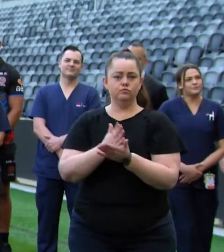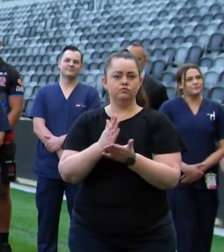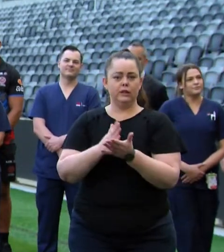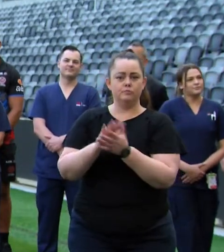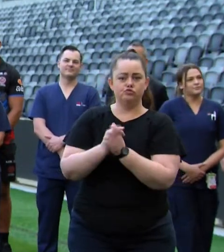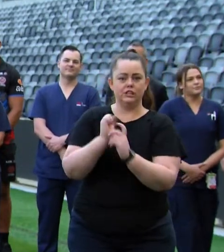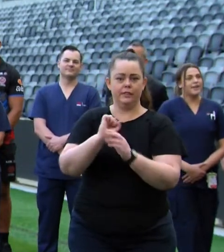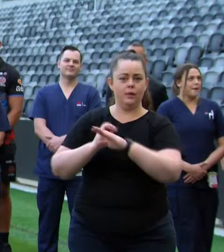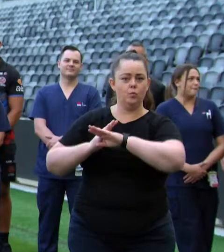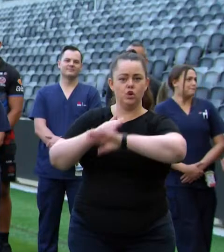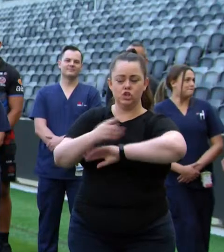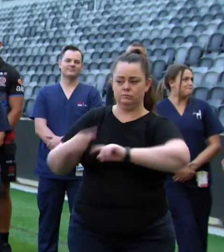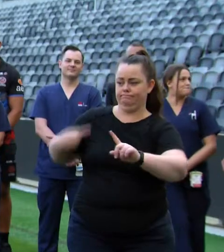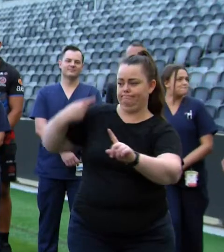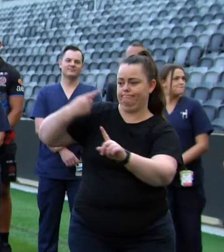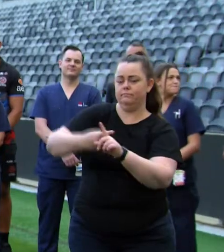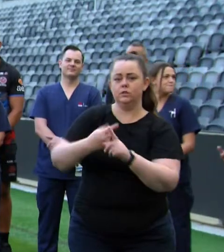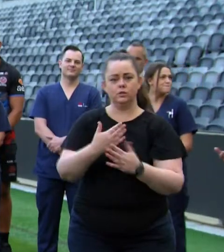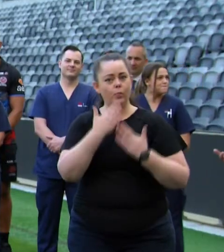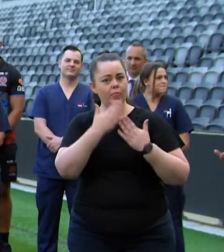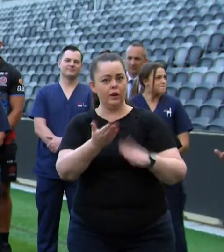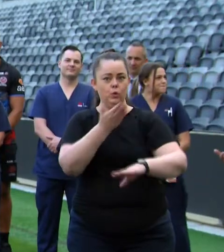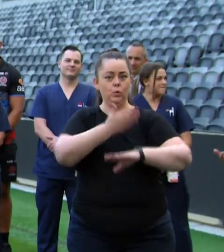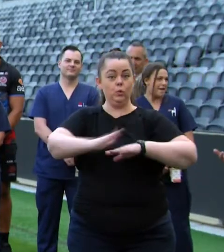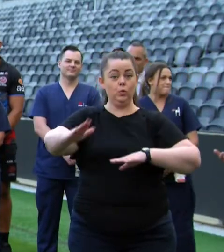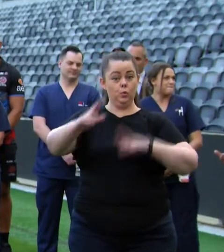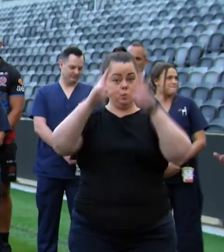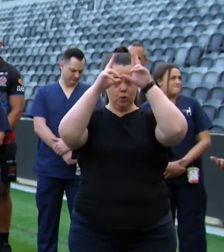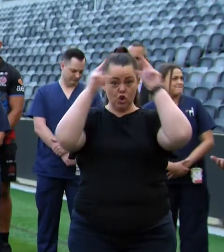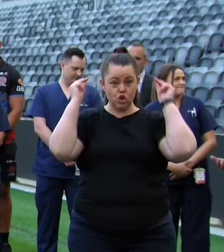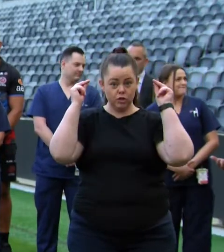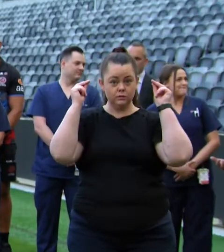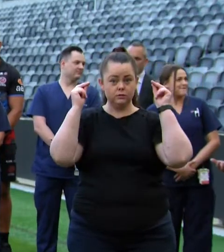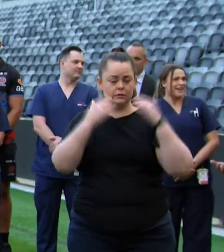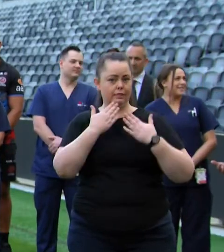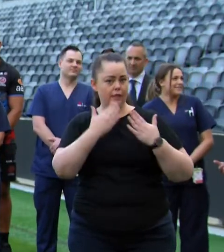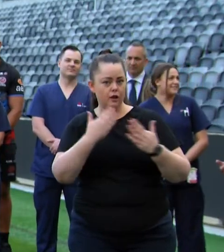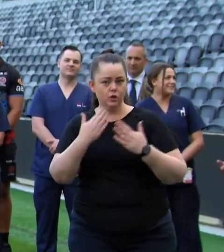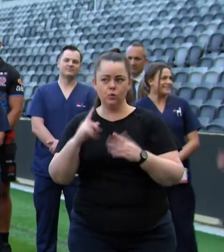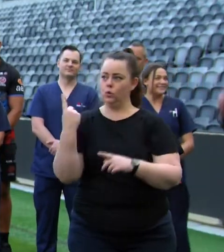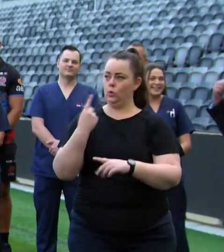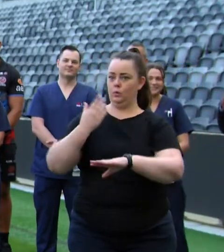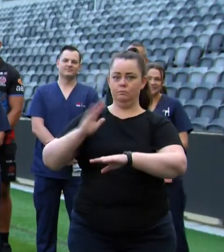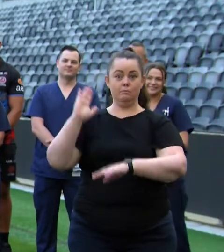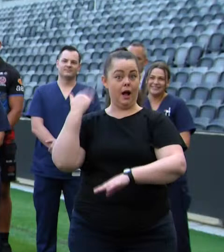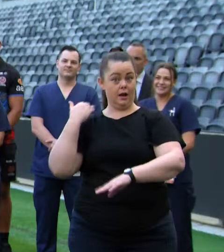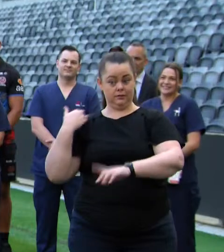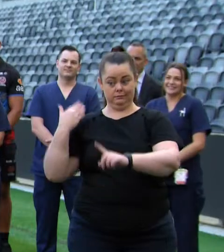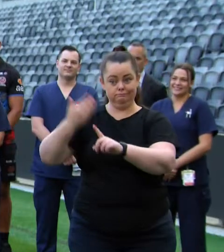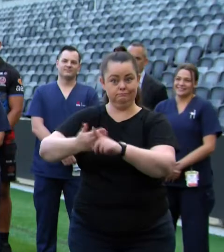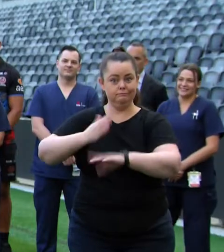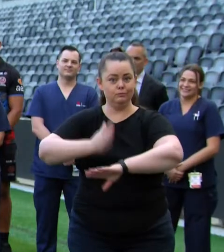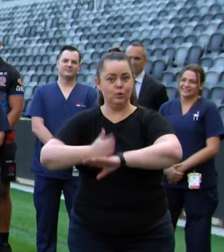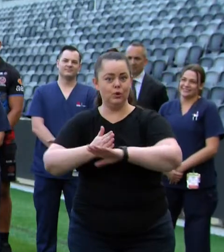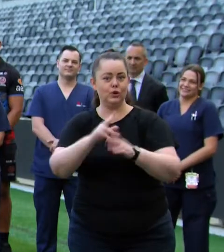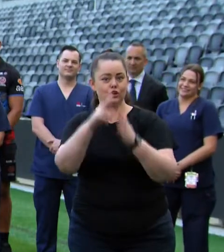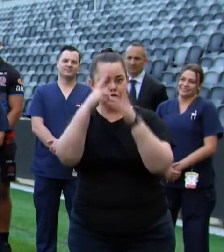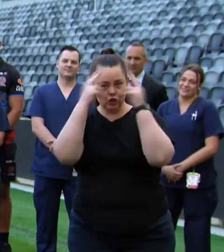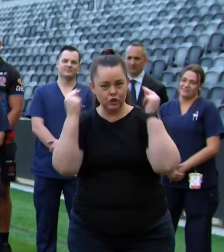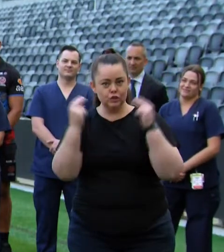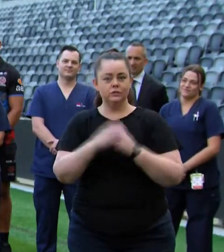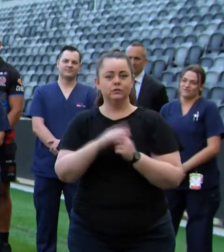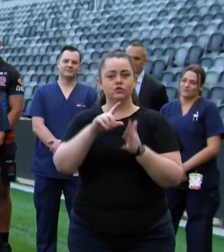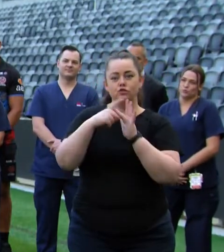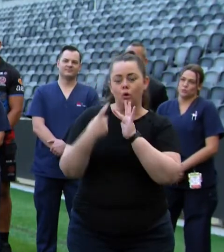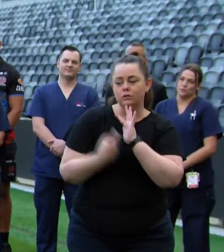health workers. So I want to thank our graduates, and I want to continue to thank our health workers, our nurses, our doctors, our allied health professionals